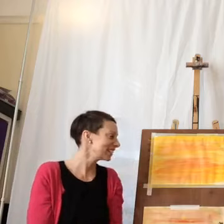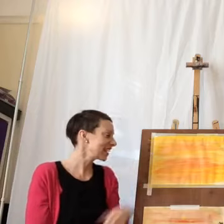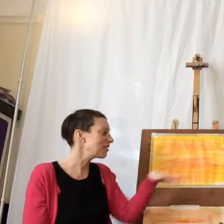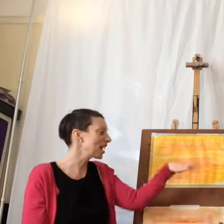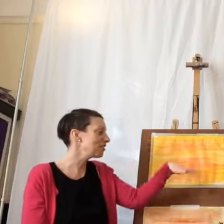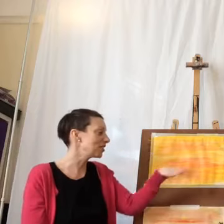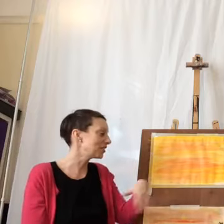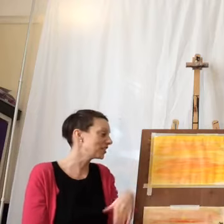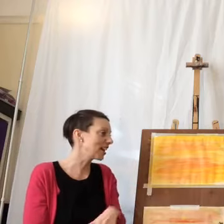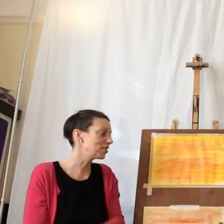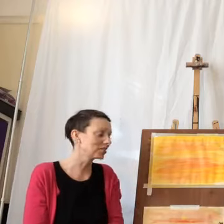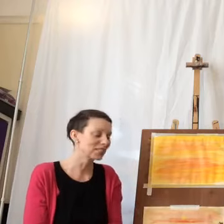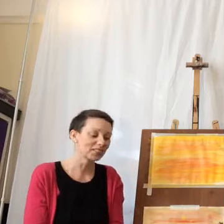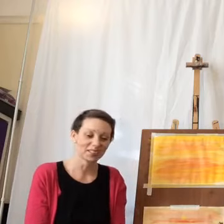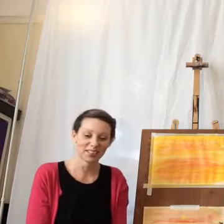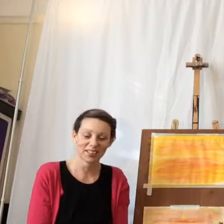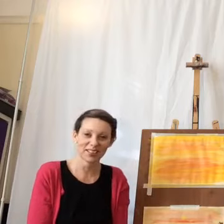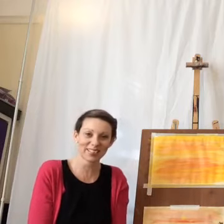Just dry my brush off.